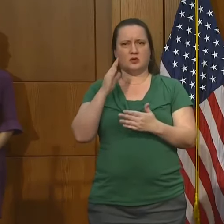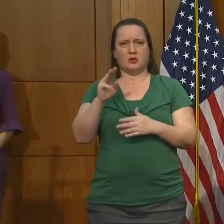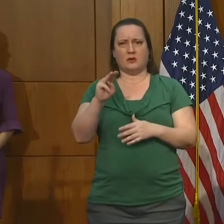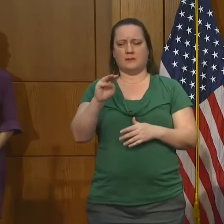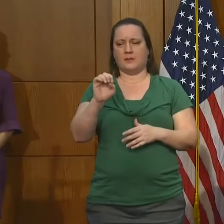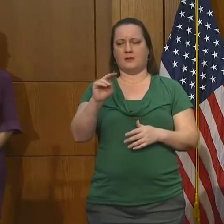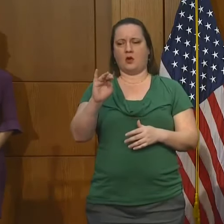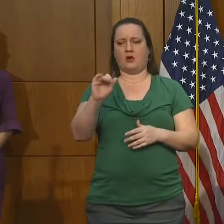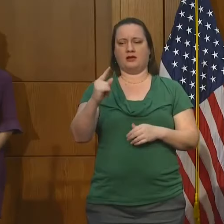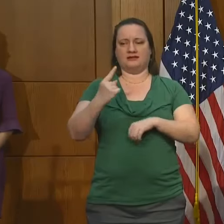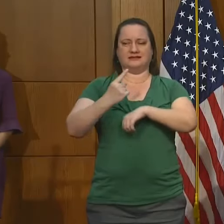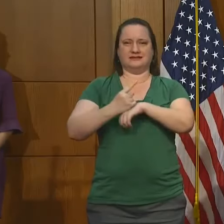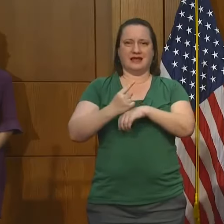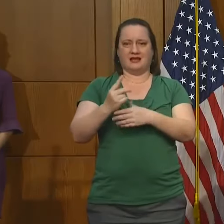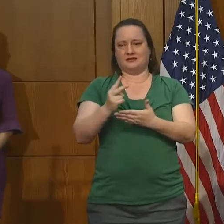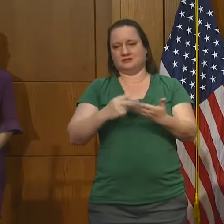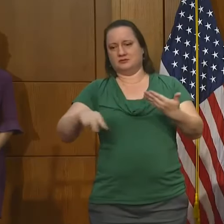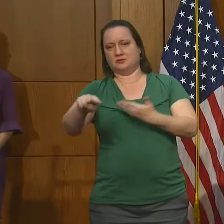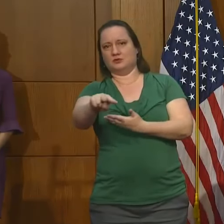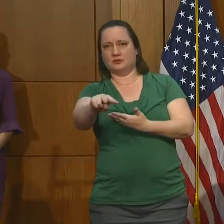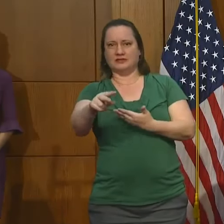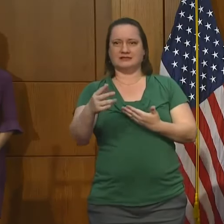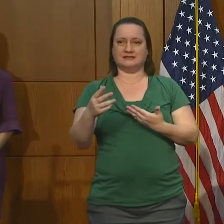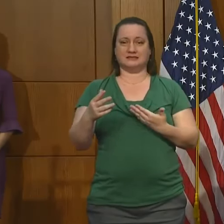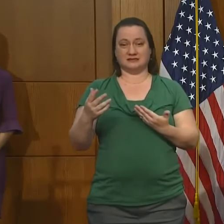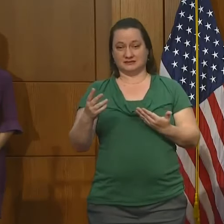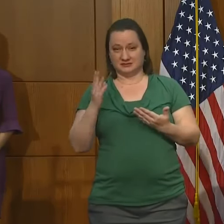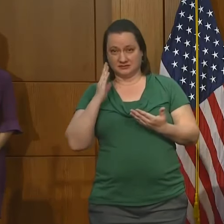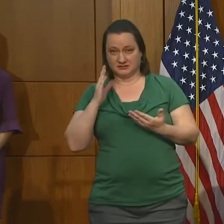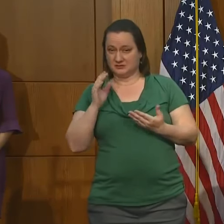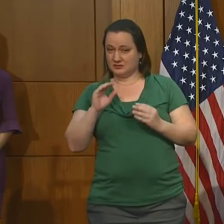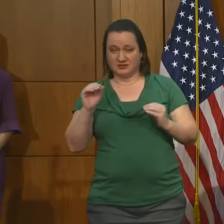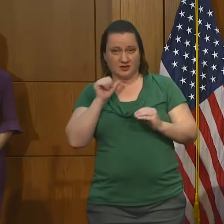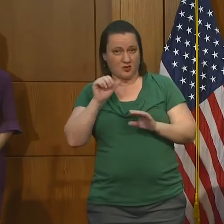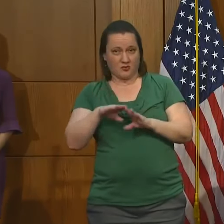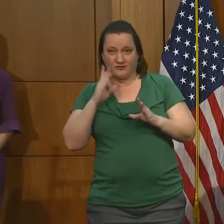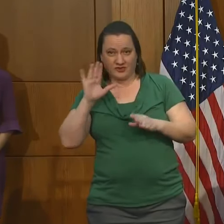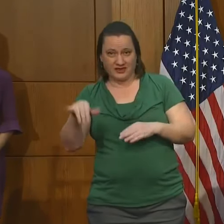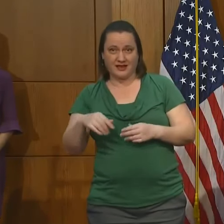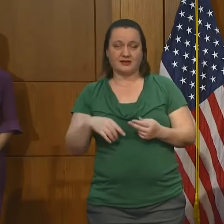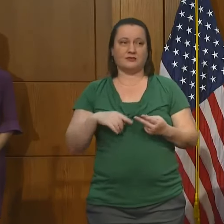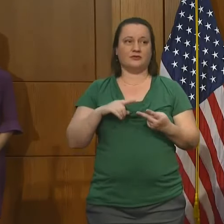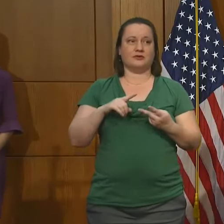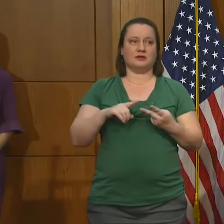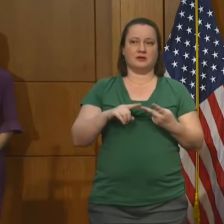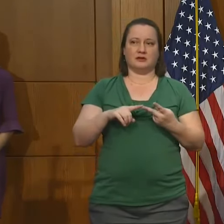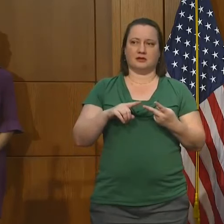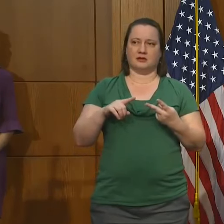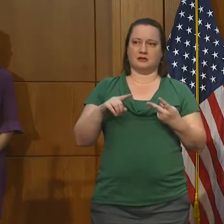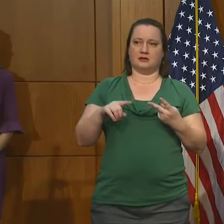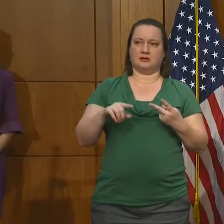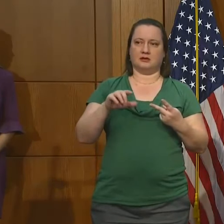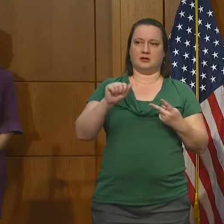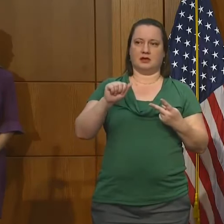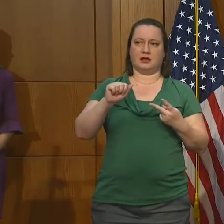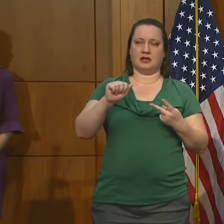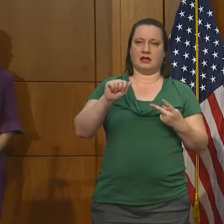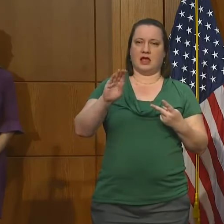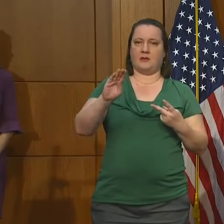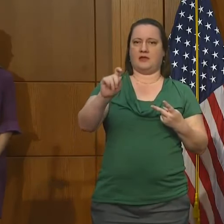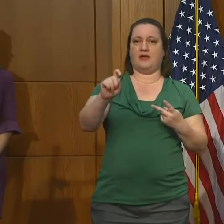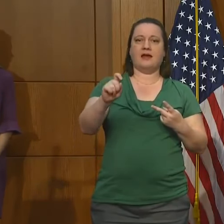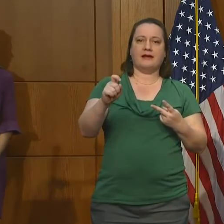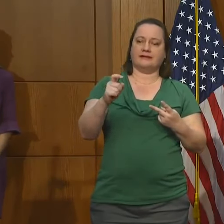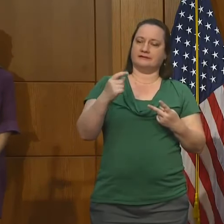for that. Meanwhile, Outer Banks has said that it will reopen to visitors on May 16th, I believe. So if you could just talk about your decision